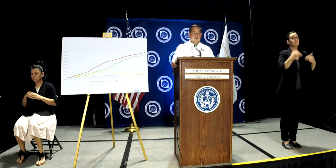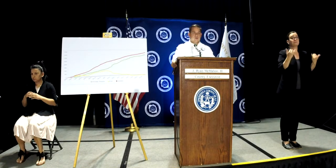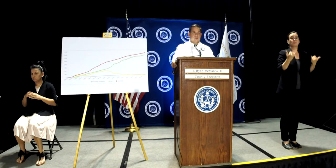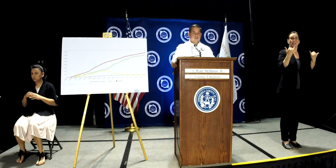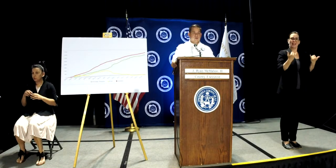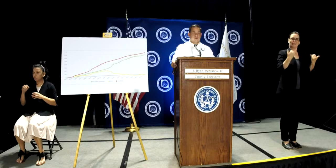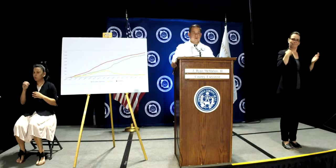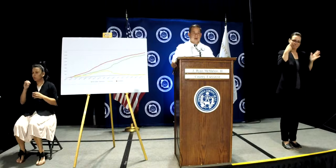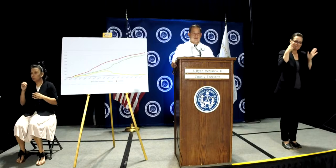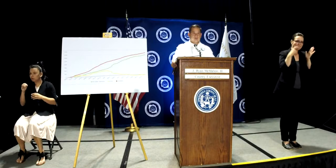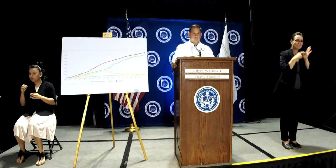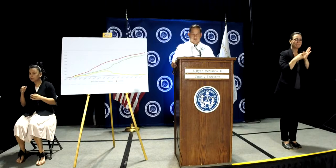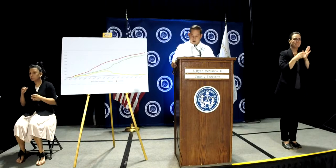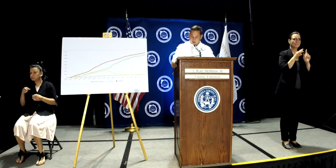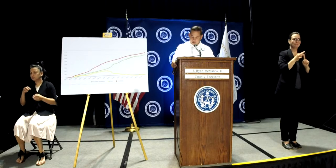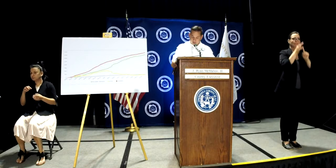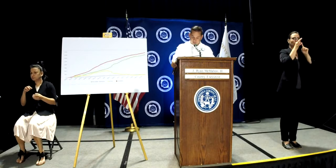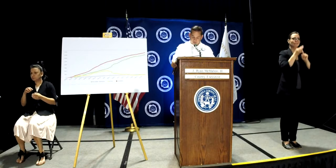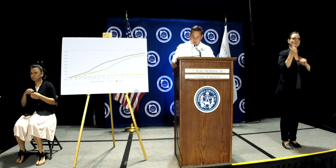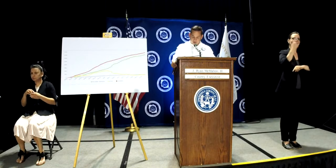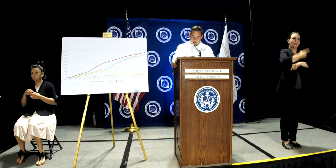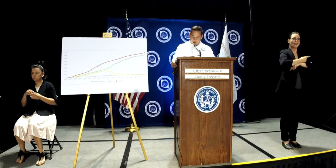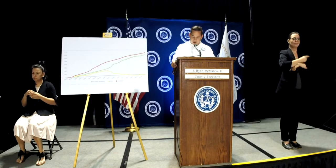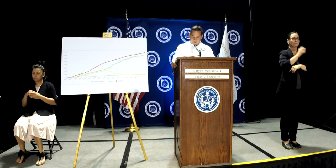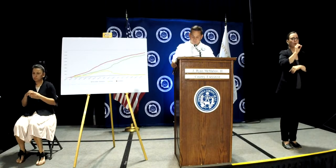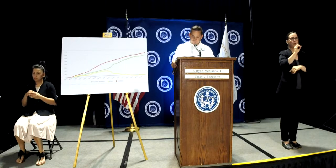how to administer naloxone or Narcan.